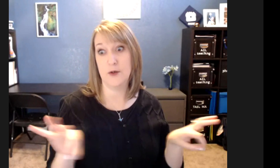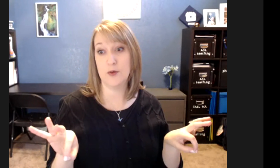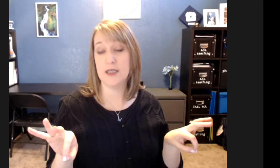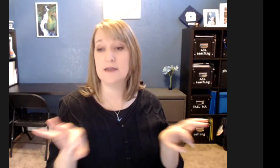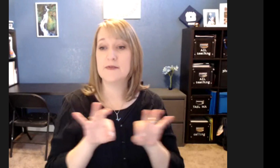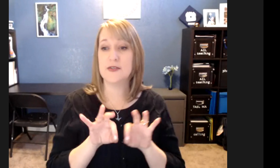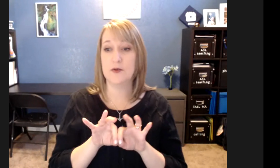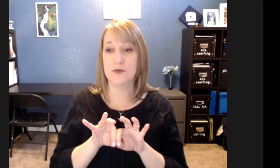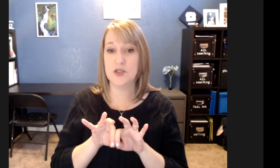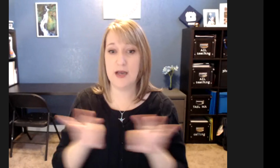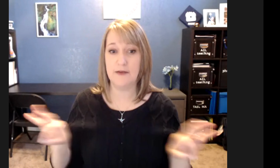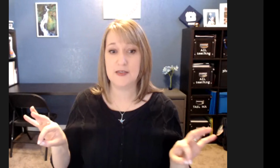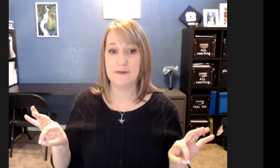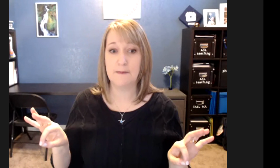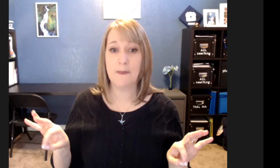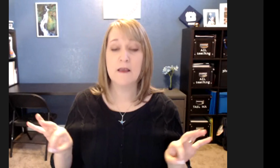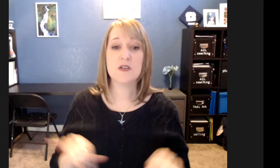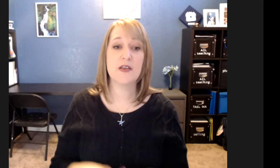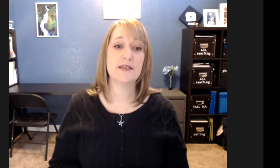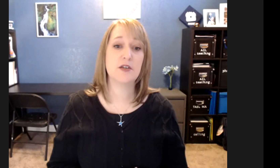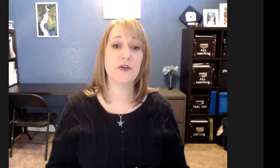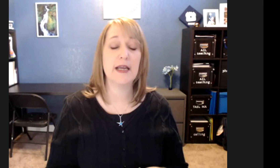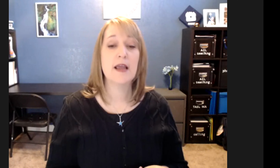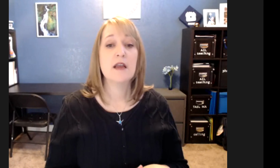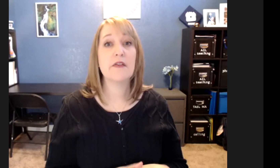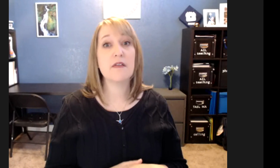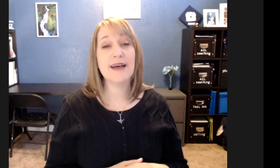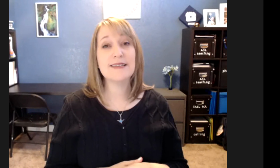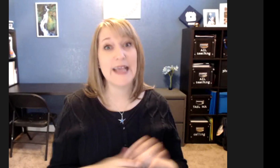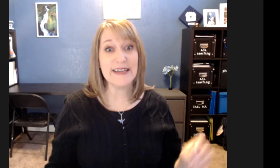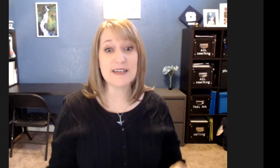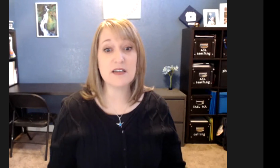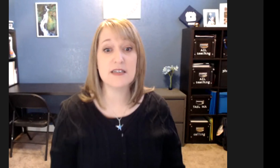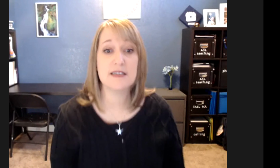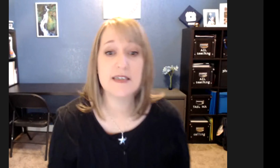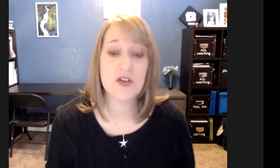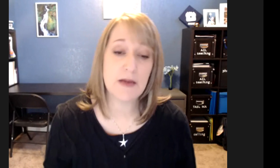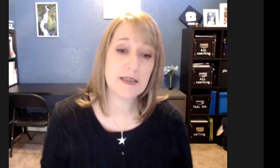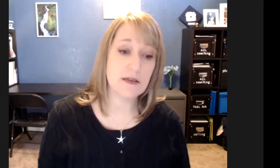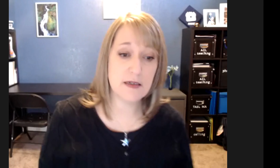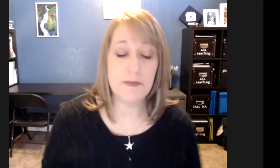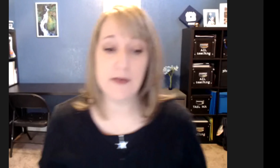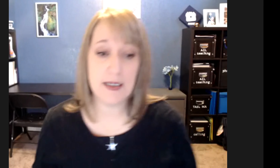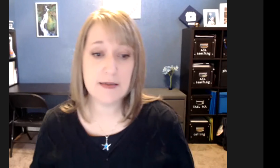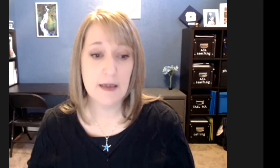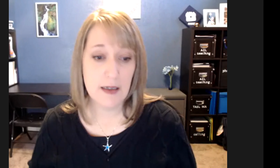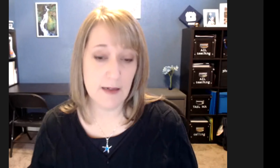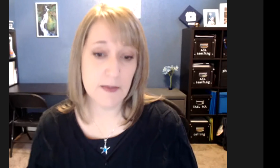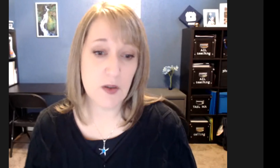vogue. So do F's. So that's degree. Now the last 8 signs on this list are about skills and abilities, and I'm